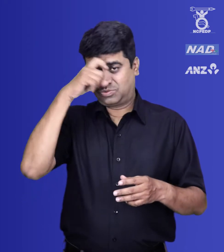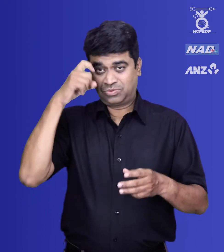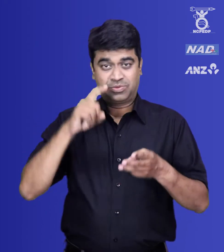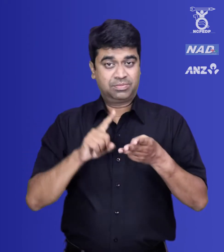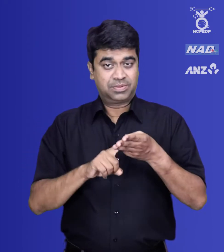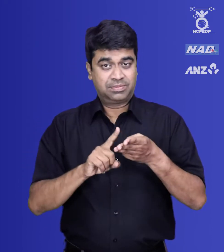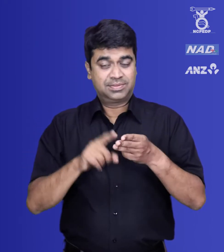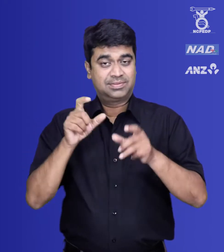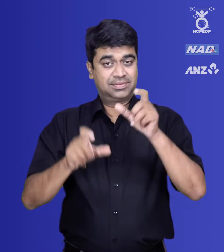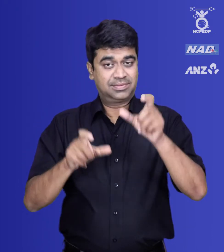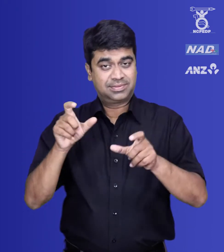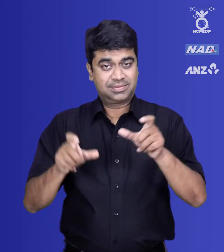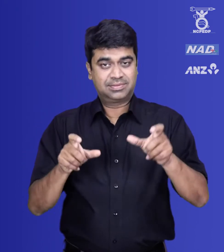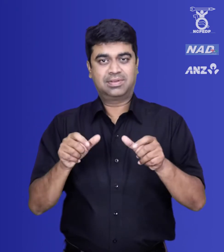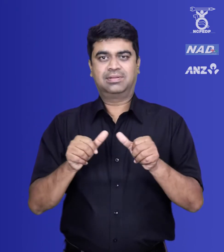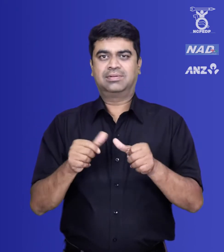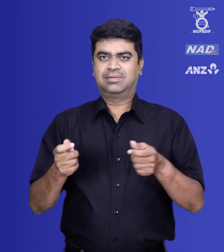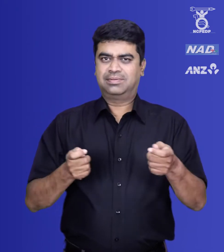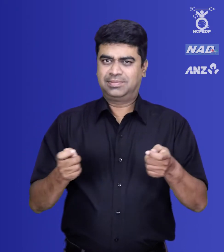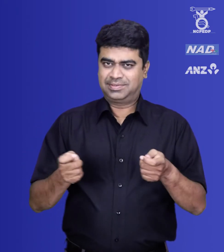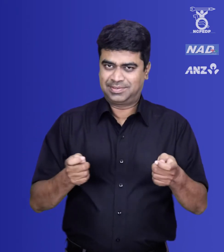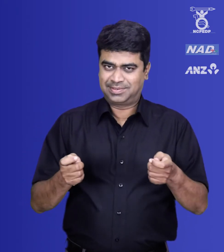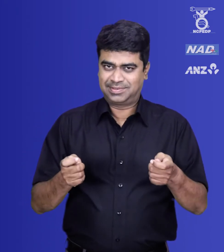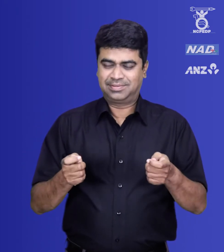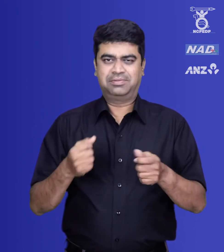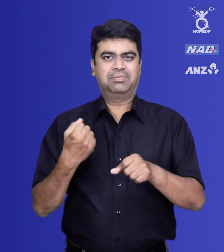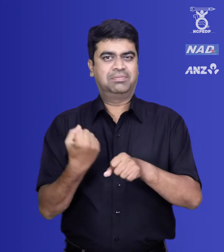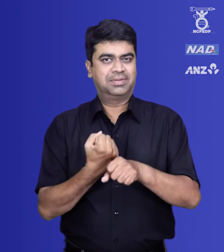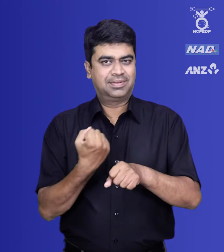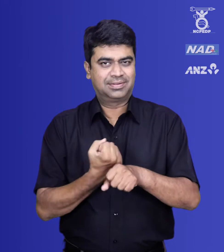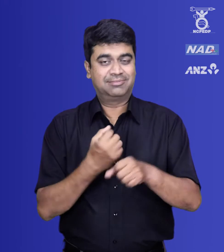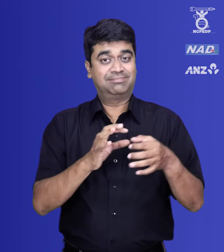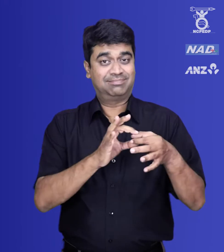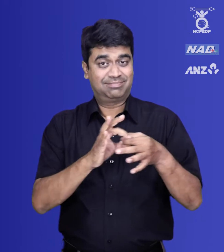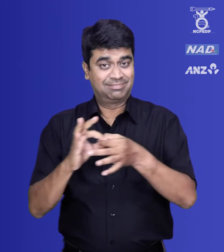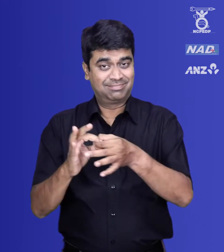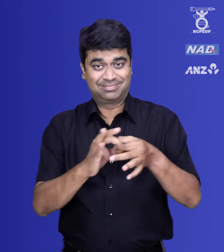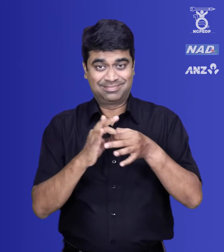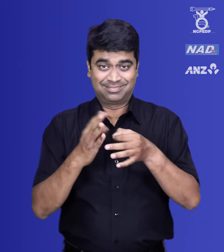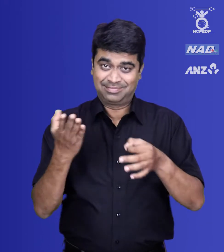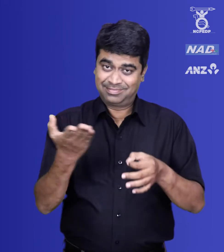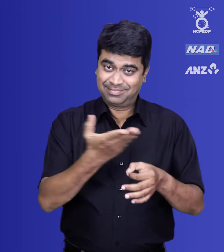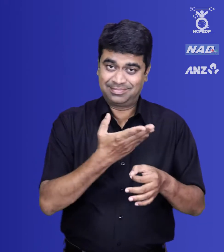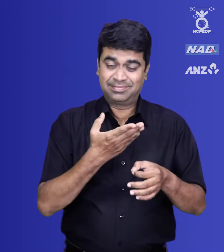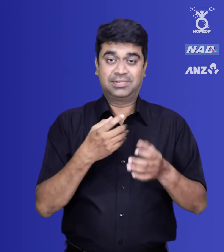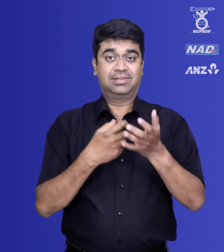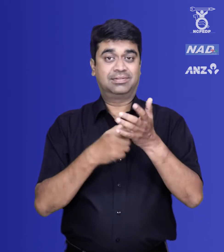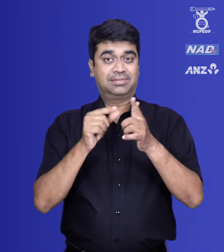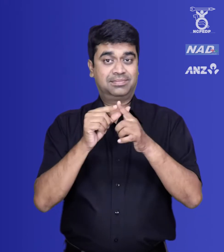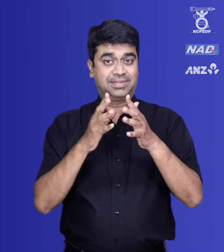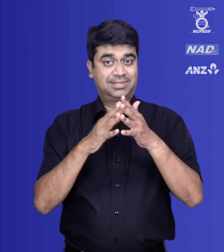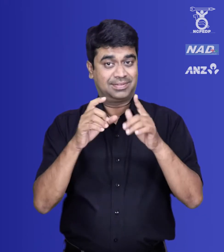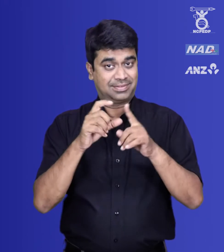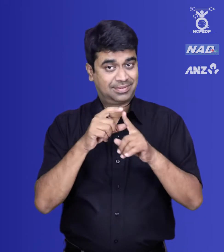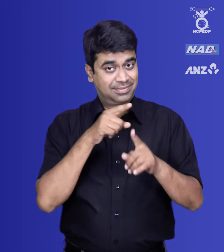Provide orientation and sensitization on disabling conditions and rights of persons